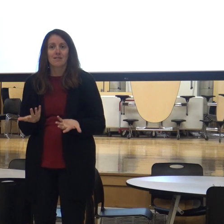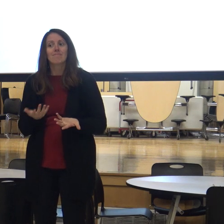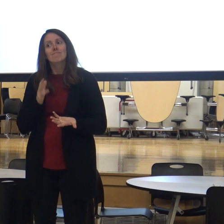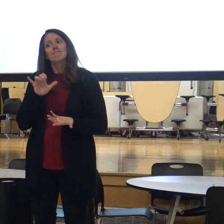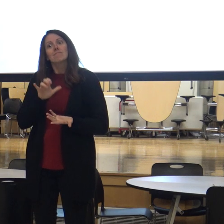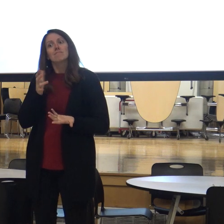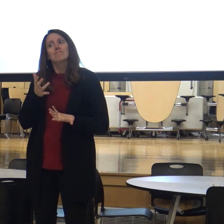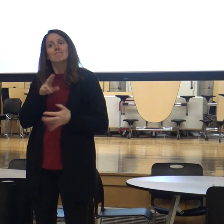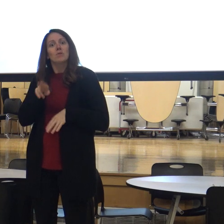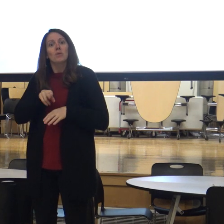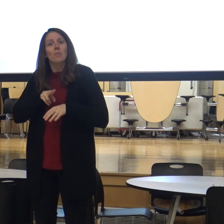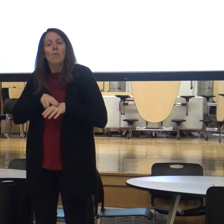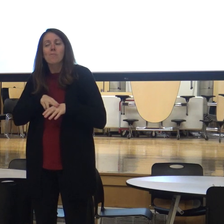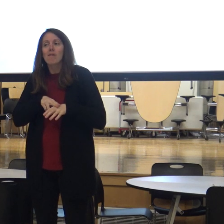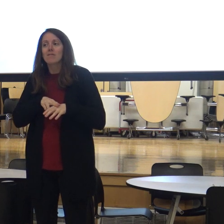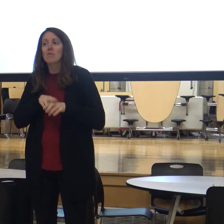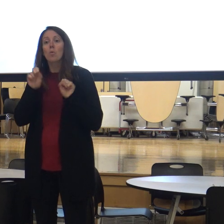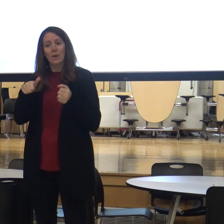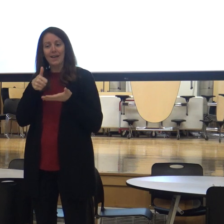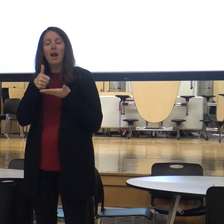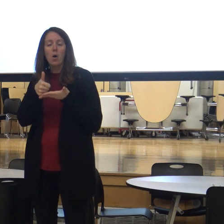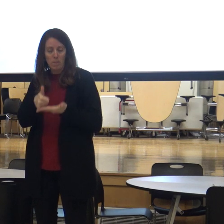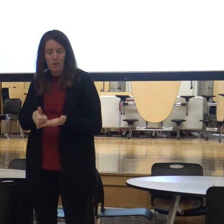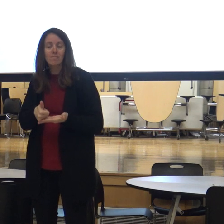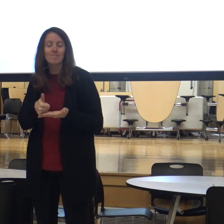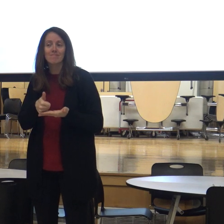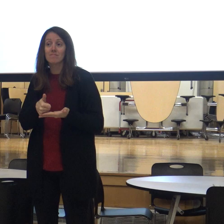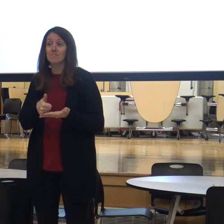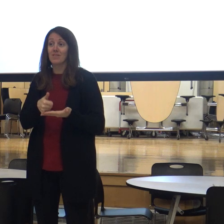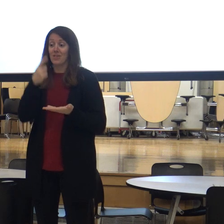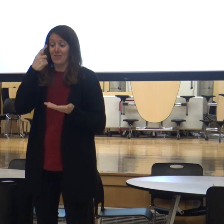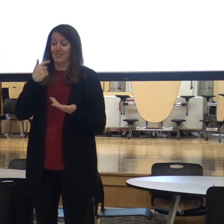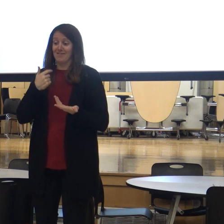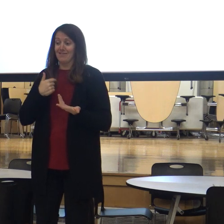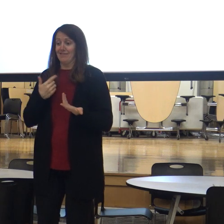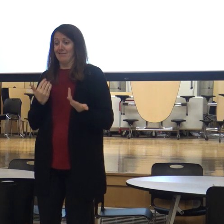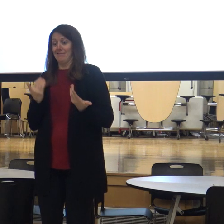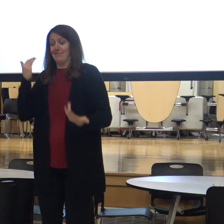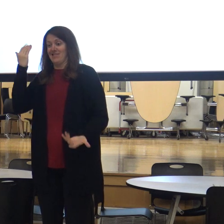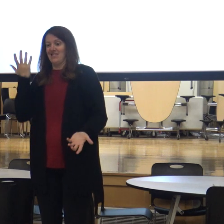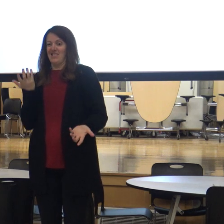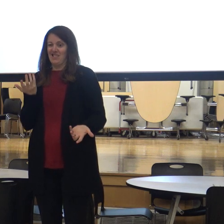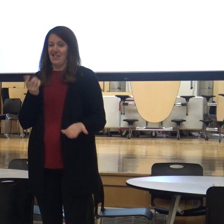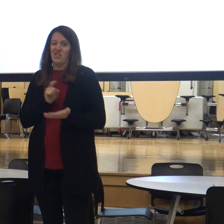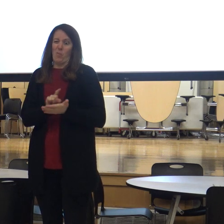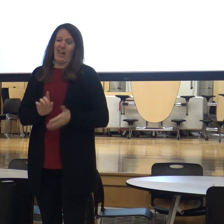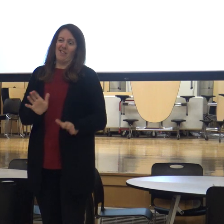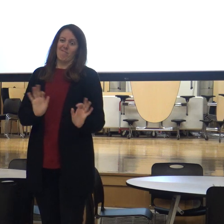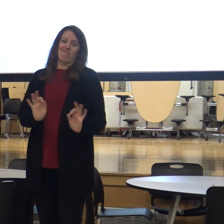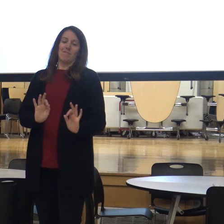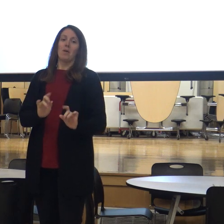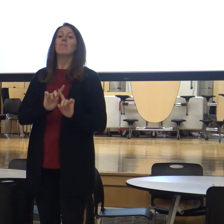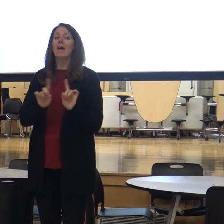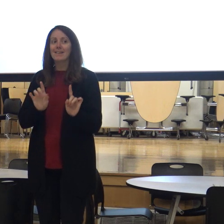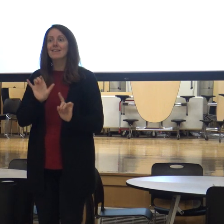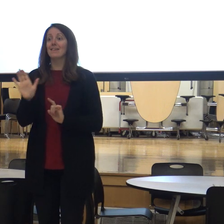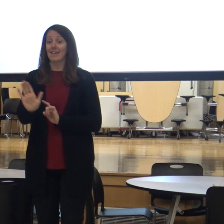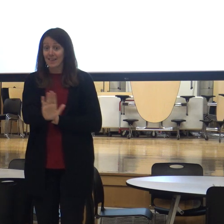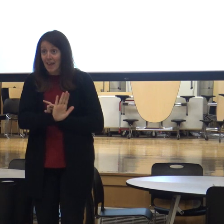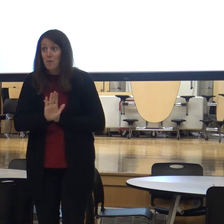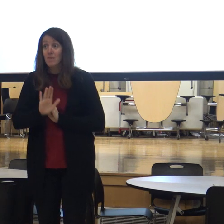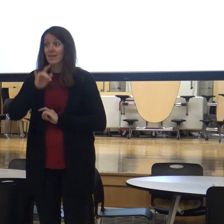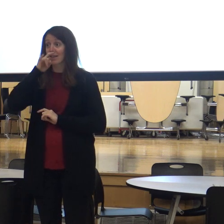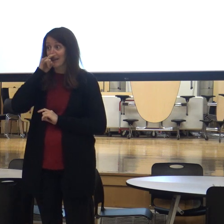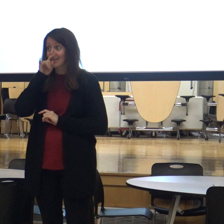unusual. We can help them get through that. To us, it's a week, but to them, it's a big deal. And when we talk about mental